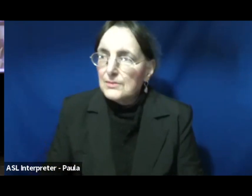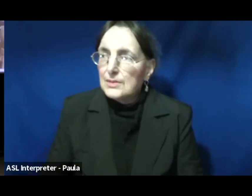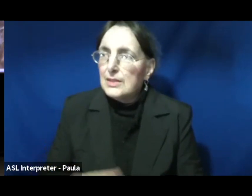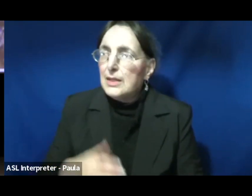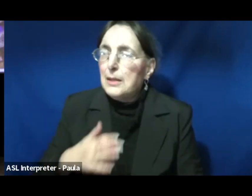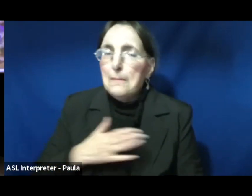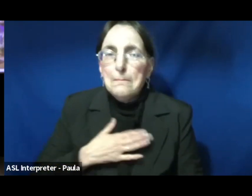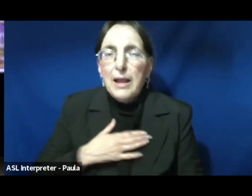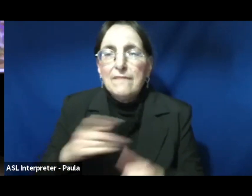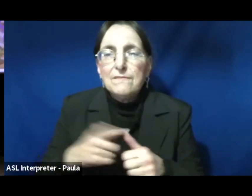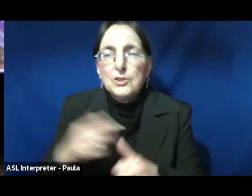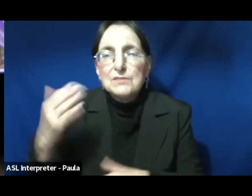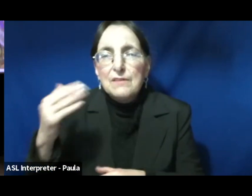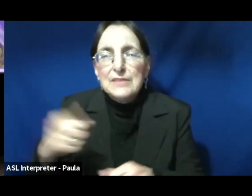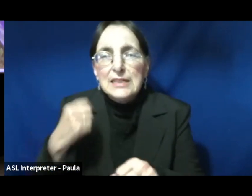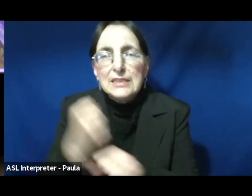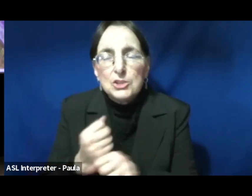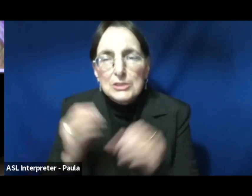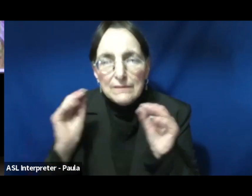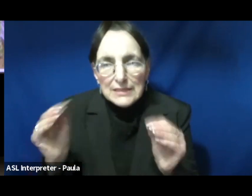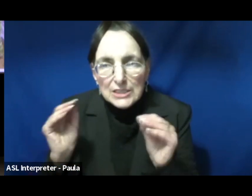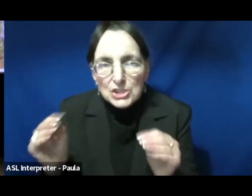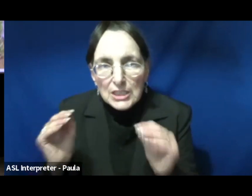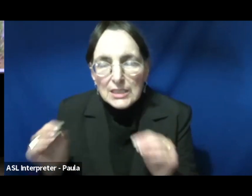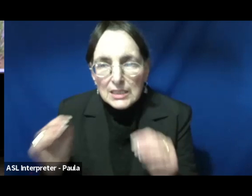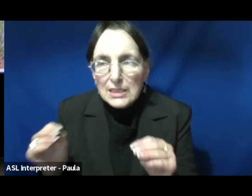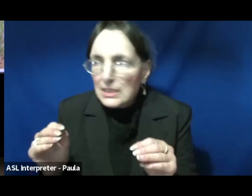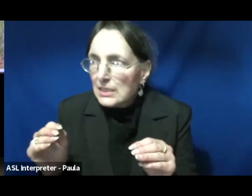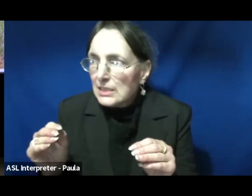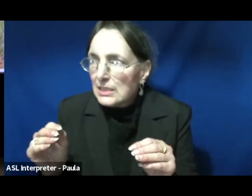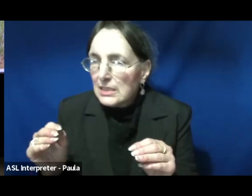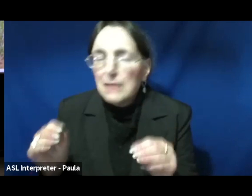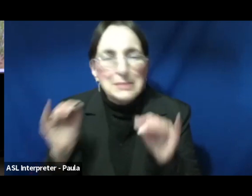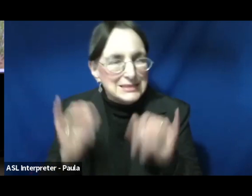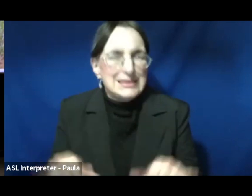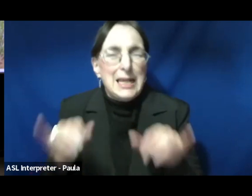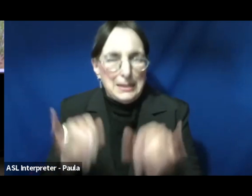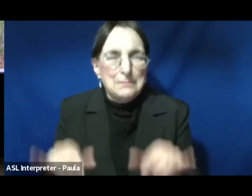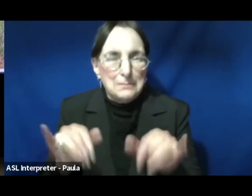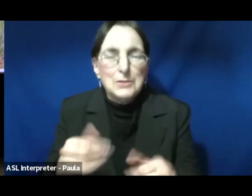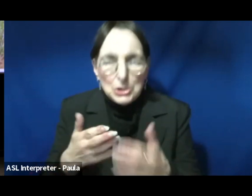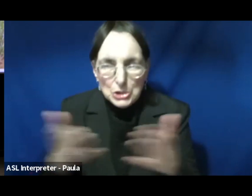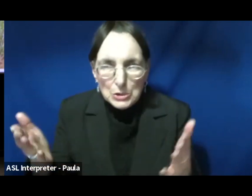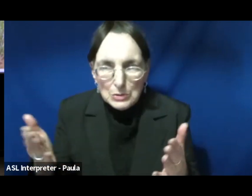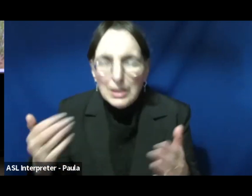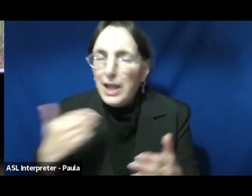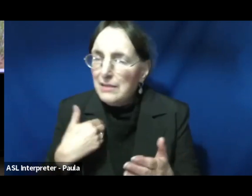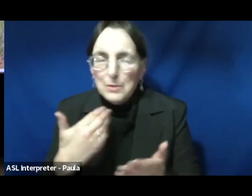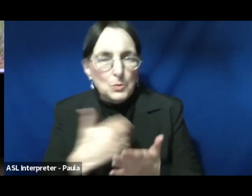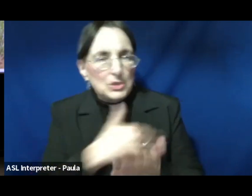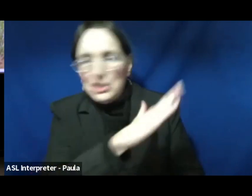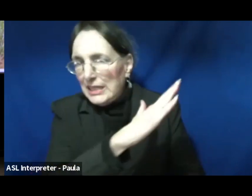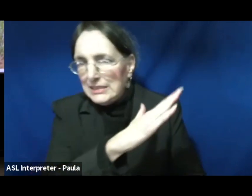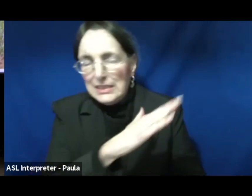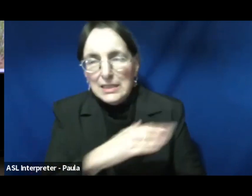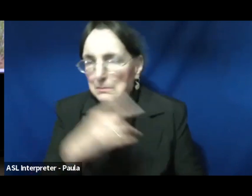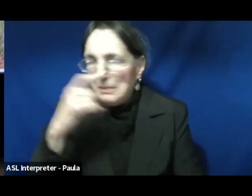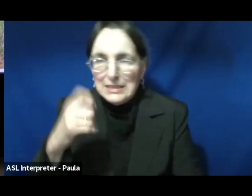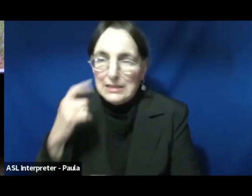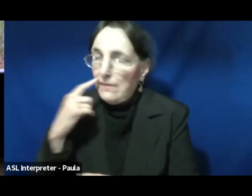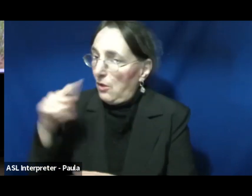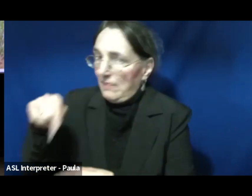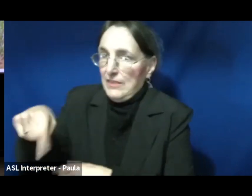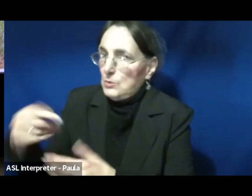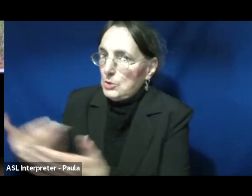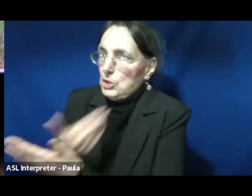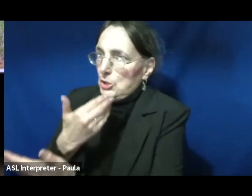first 15 years of teaching, I've been in the same place like all of you. I've been rejecting this because I've been thinking these are new things.